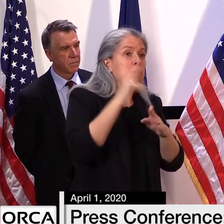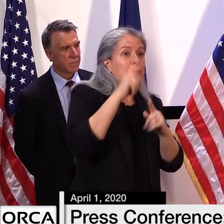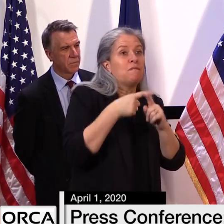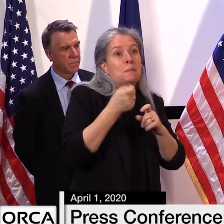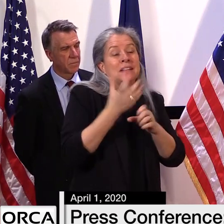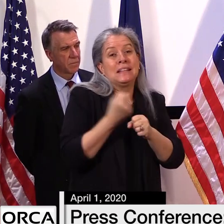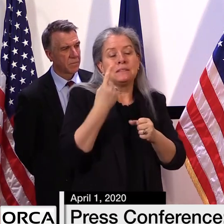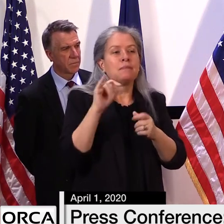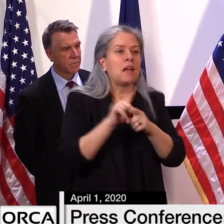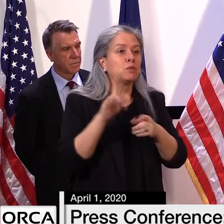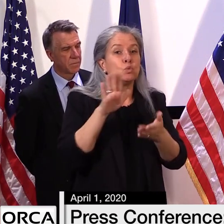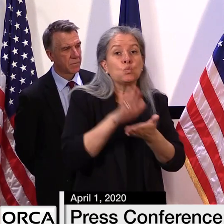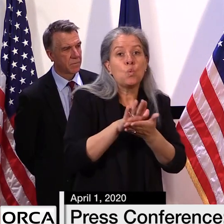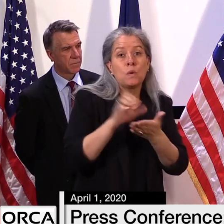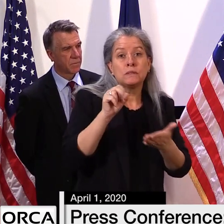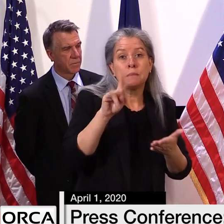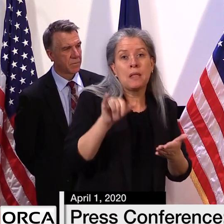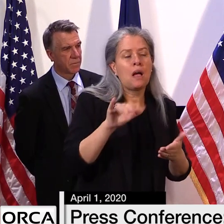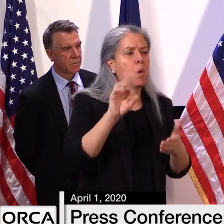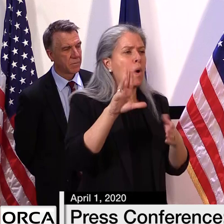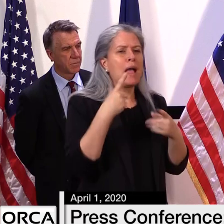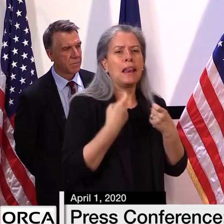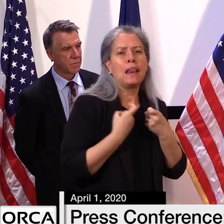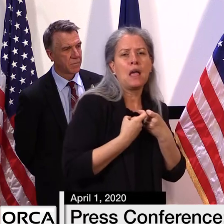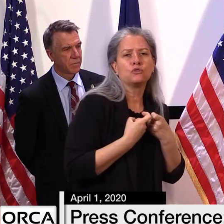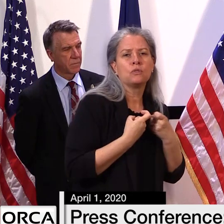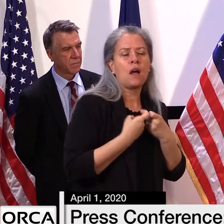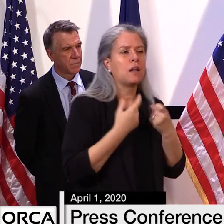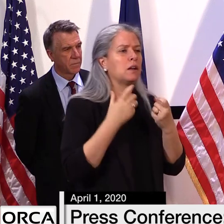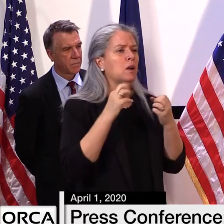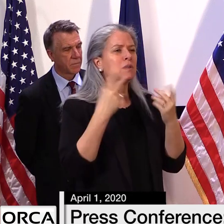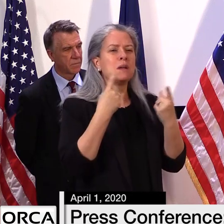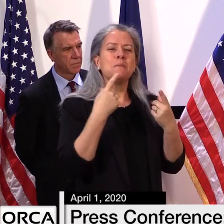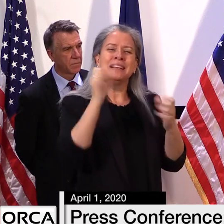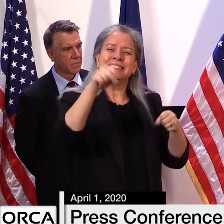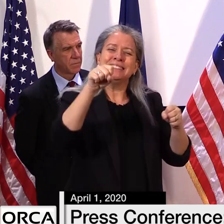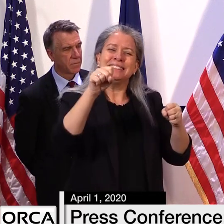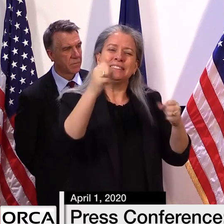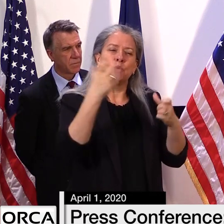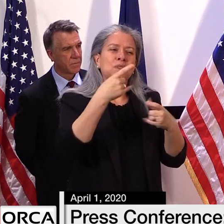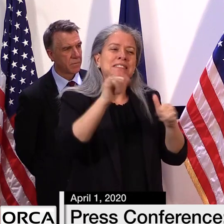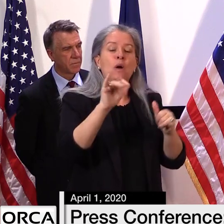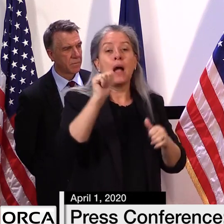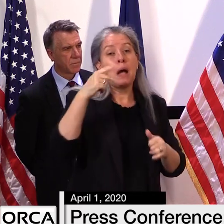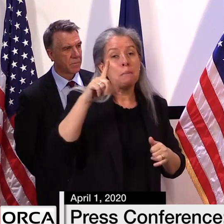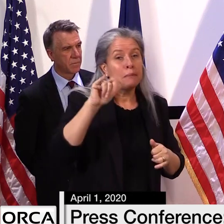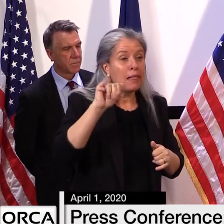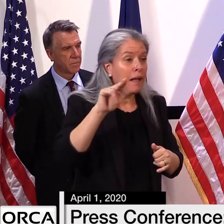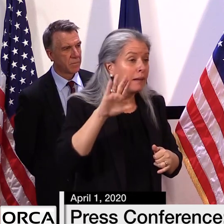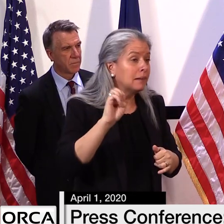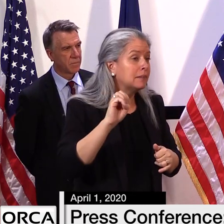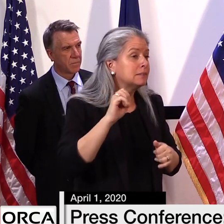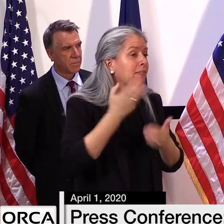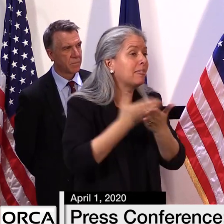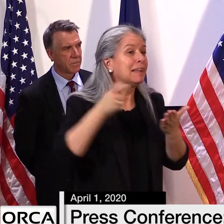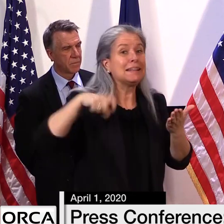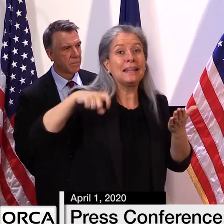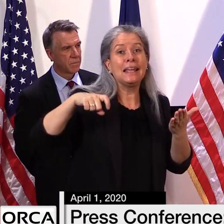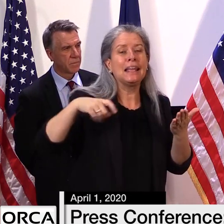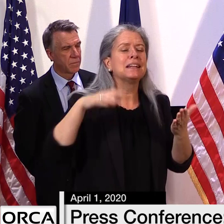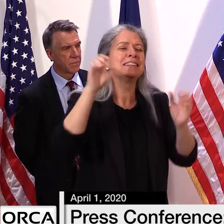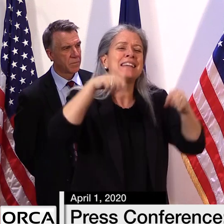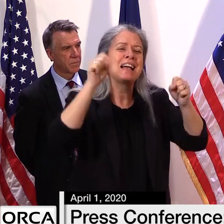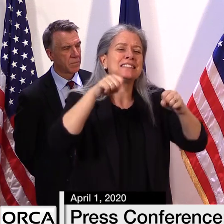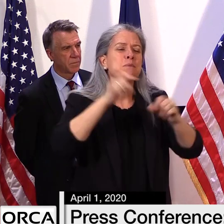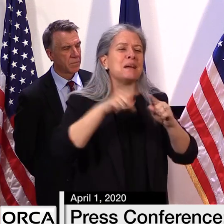it's a school supply or some electronic, we don't want to prevent people from getting that or an appliance. But we're asking folks to